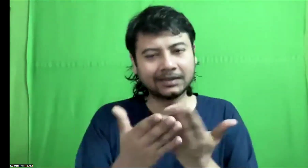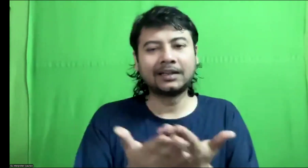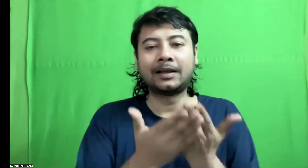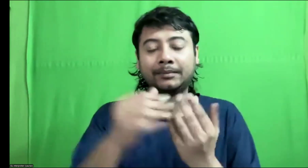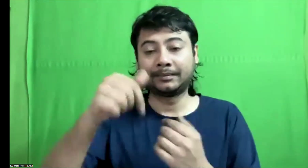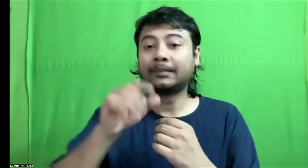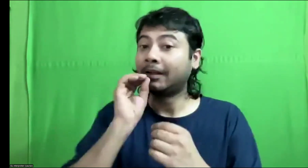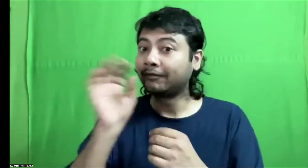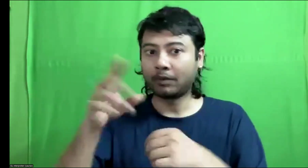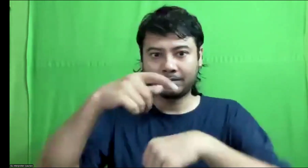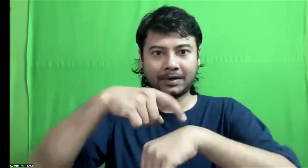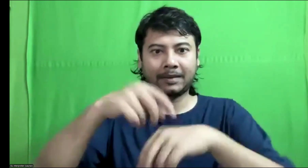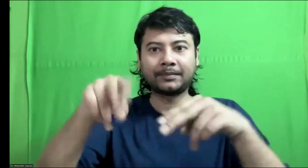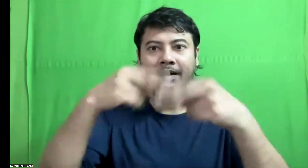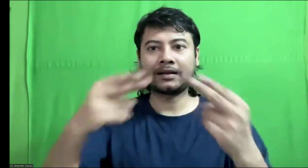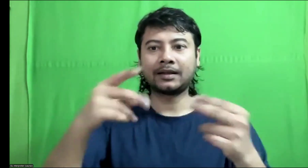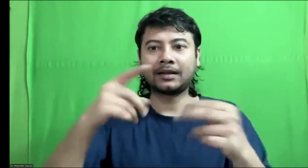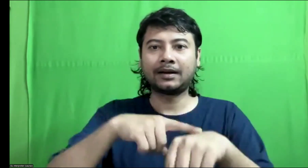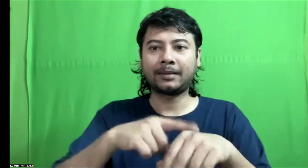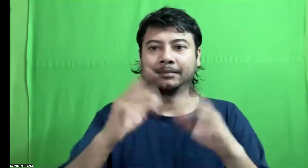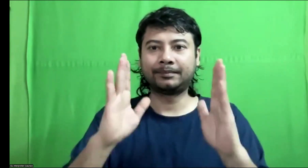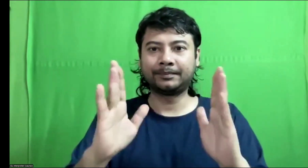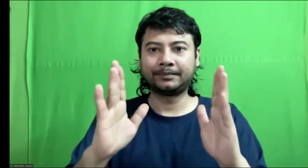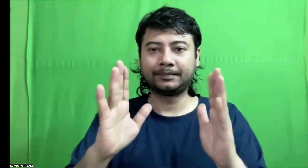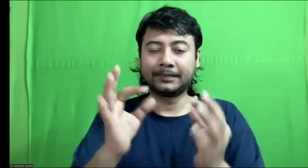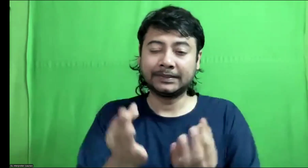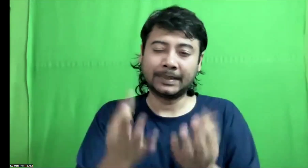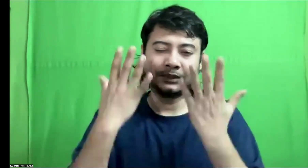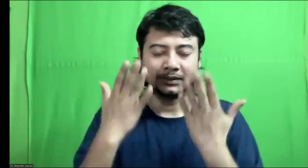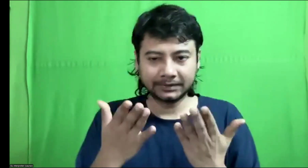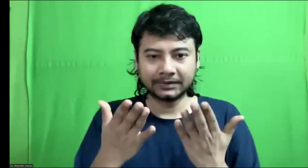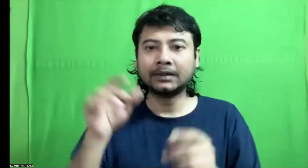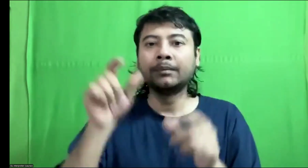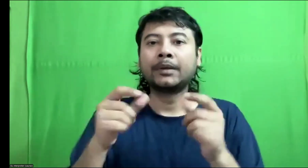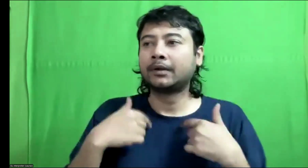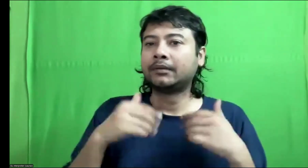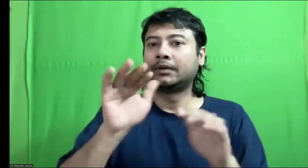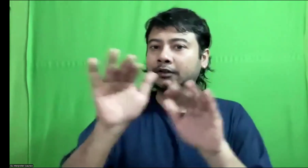month. And we are inviting people to offer this lamp to Damodar.